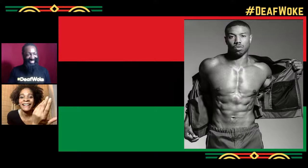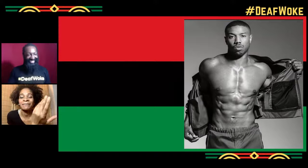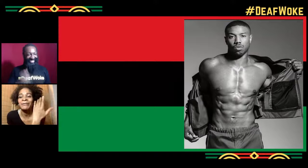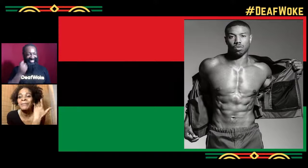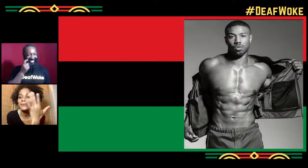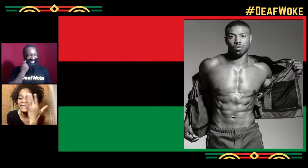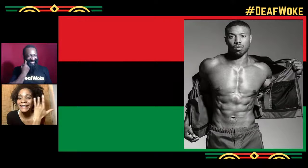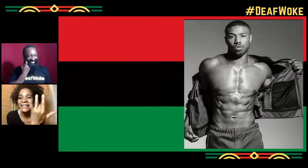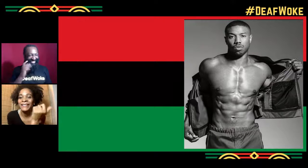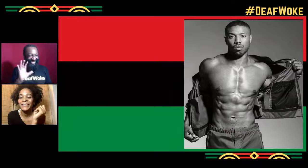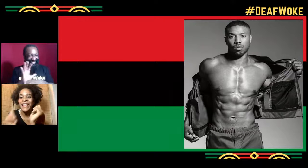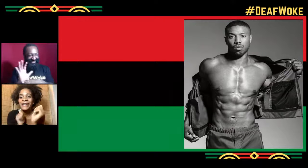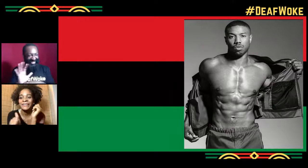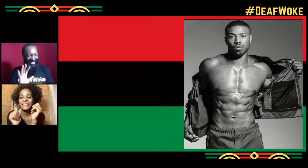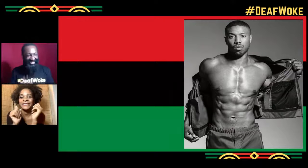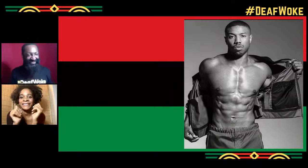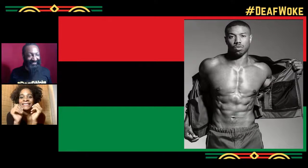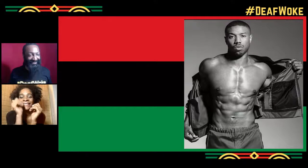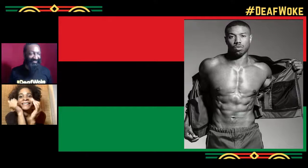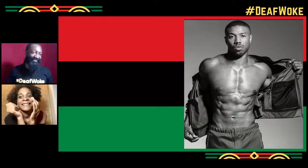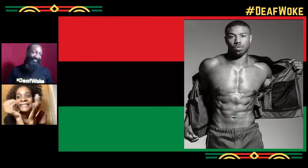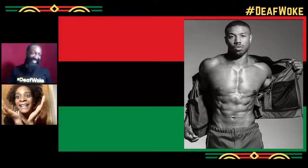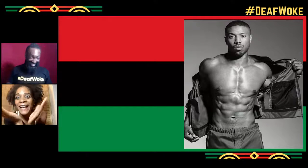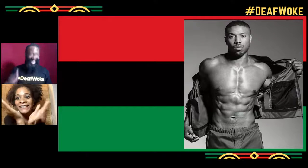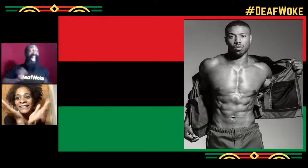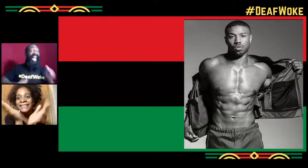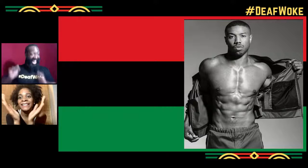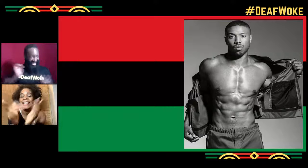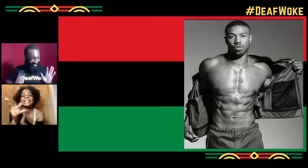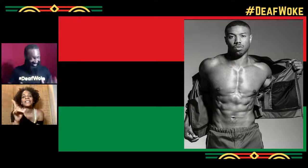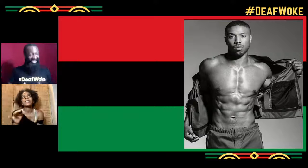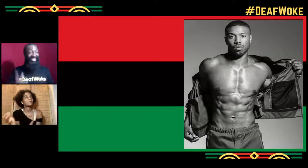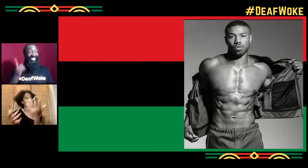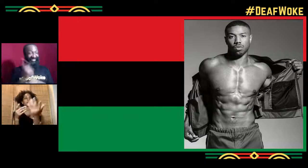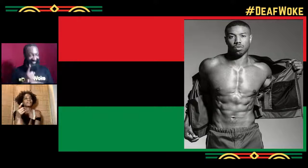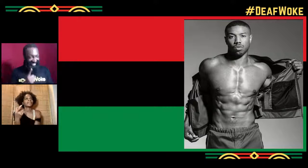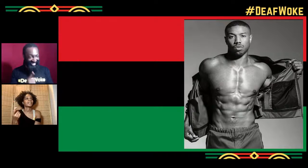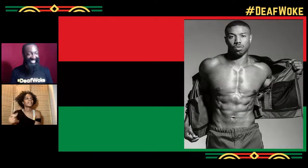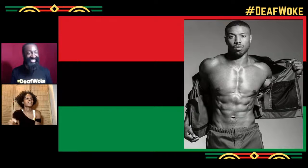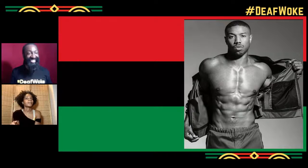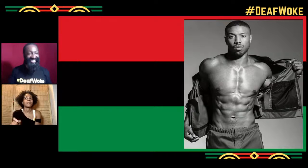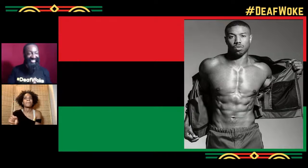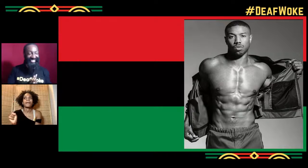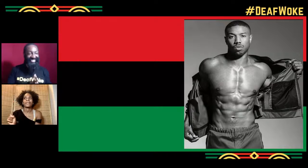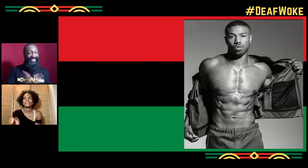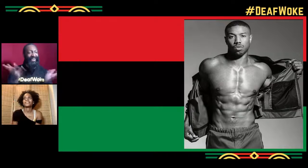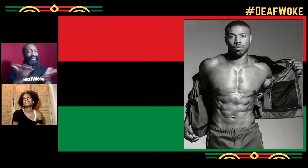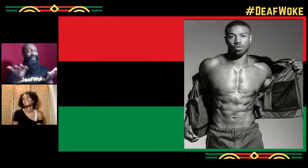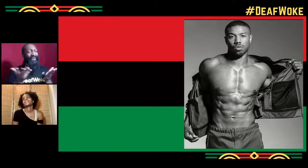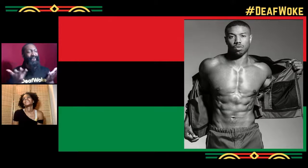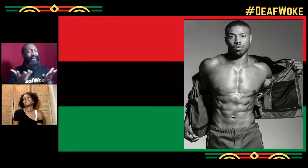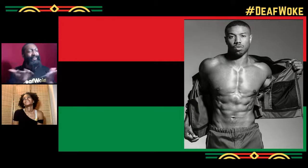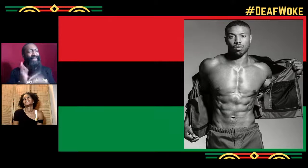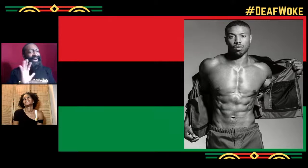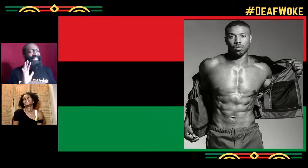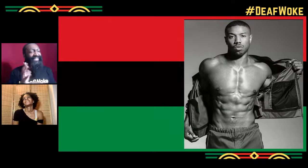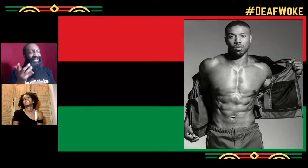He's in Black Panther. Actor. Yeah.